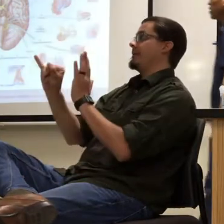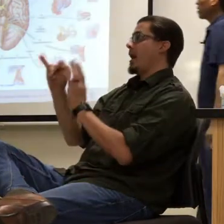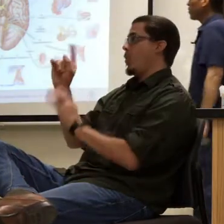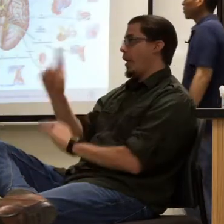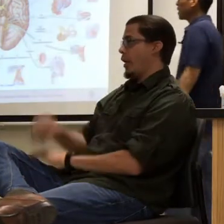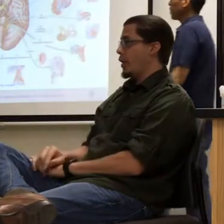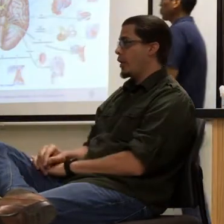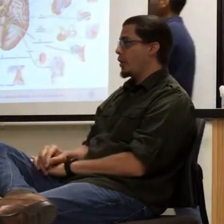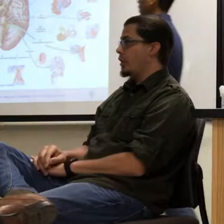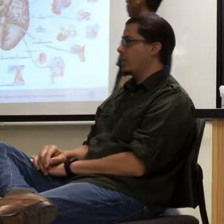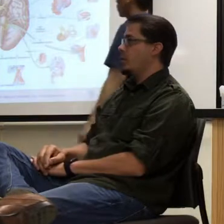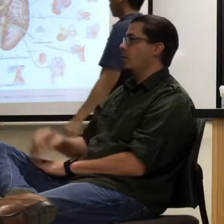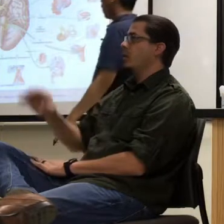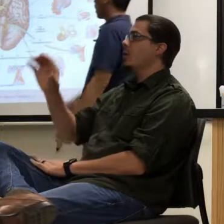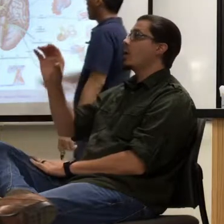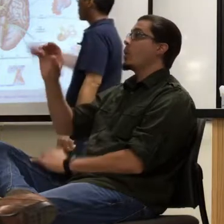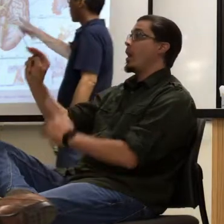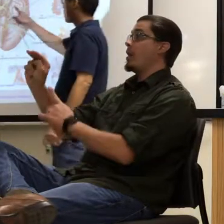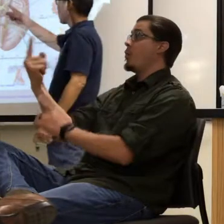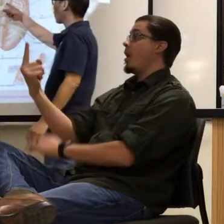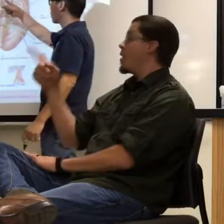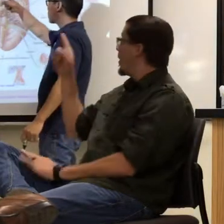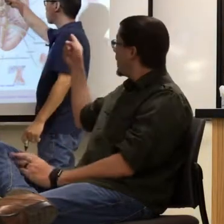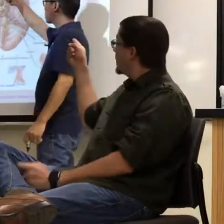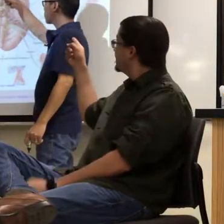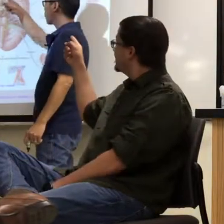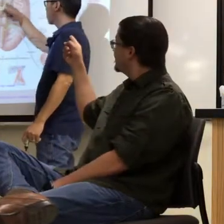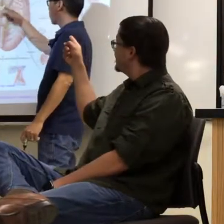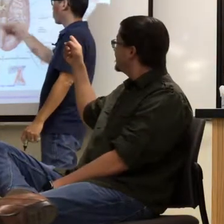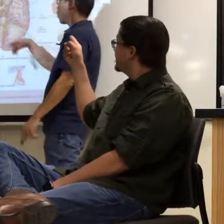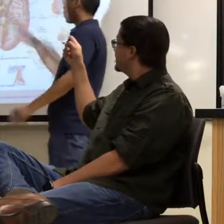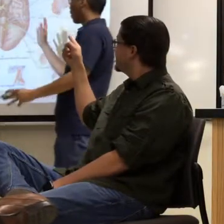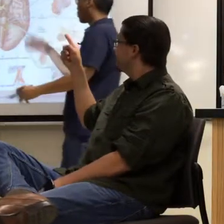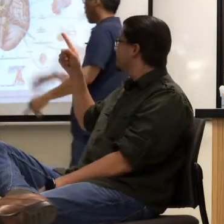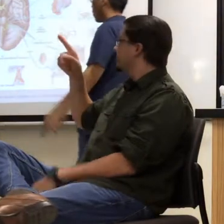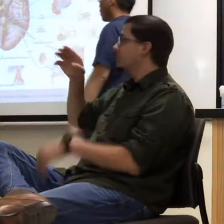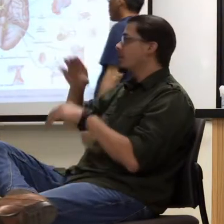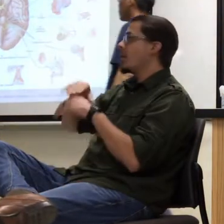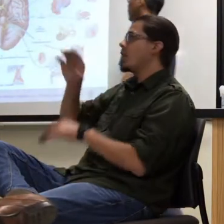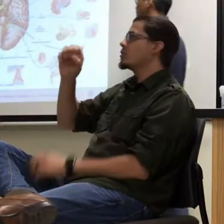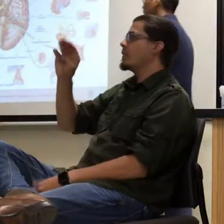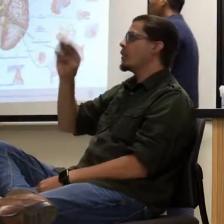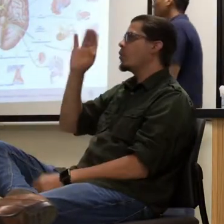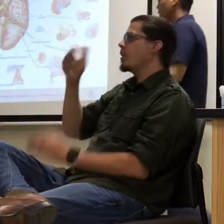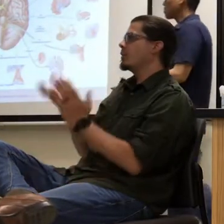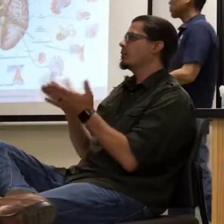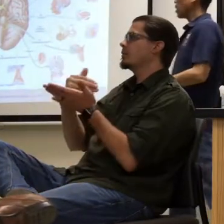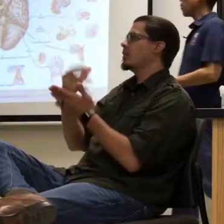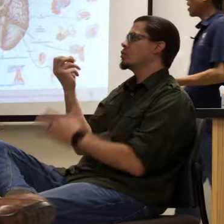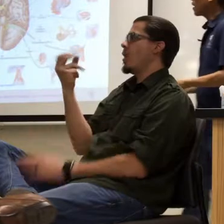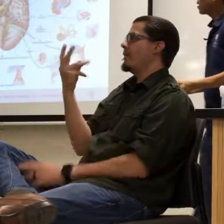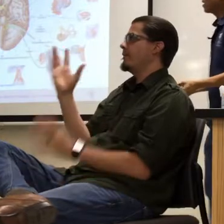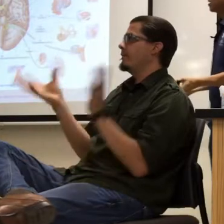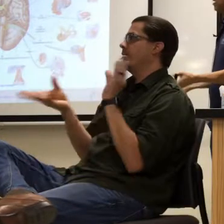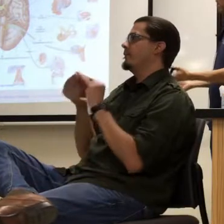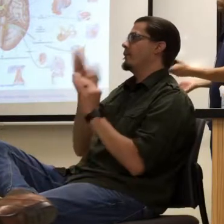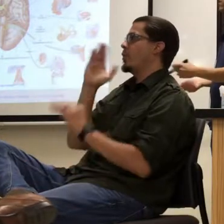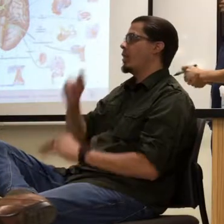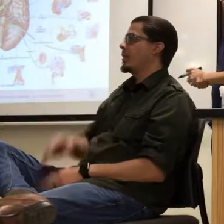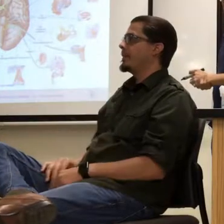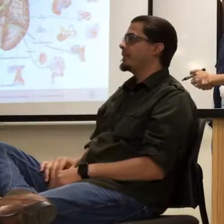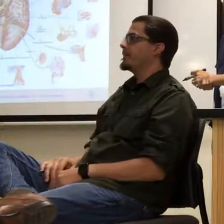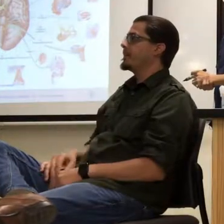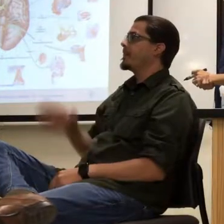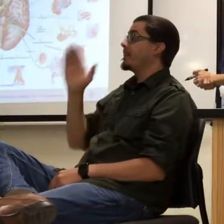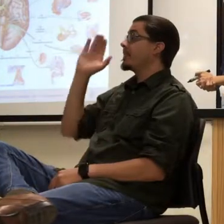that. For example, cranial nerve 1 is right there on the cerebrum. We'll go through all 12, but also know that I'll